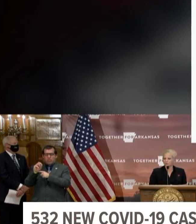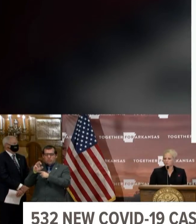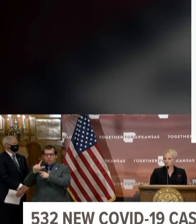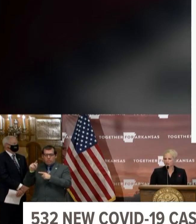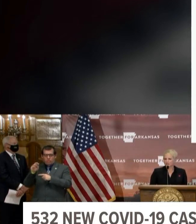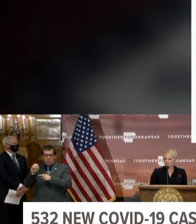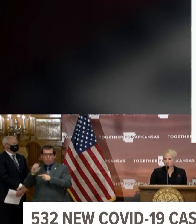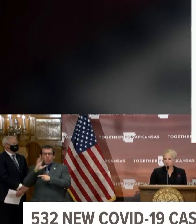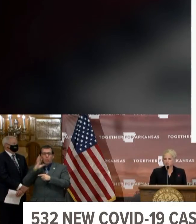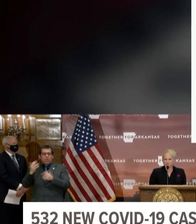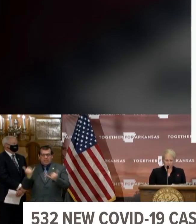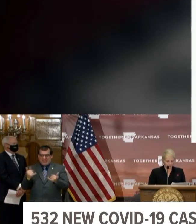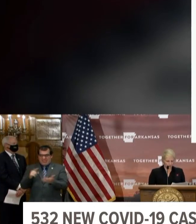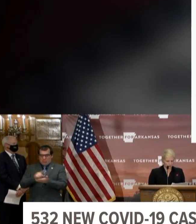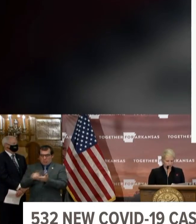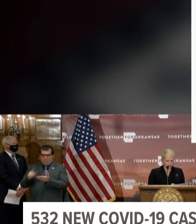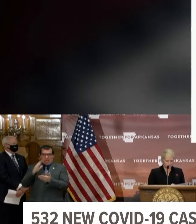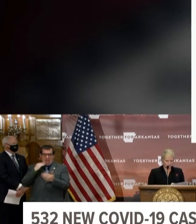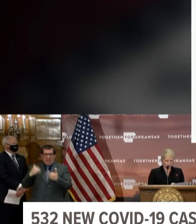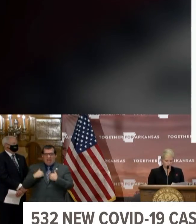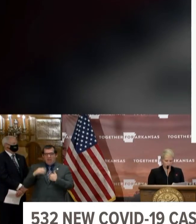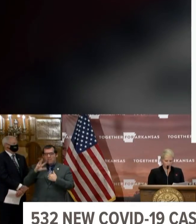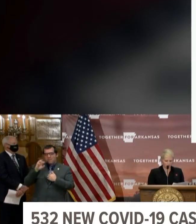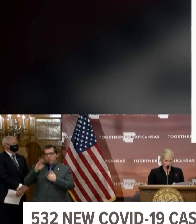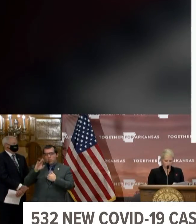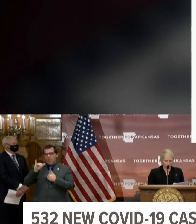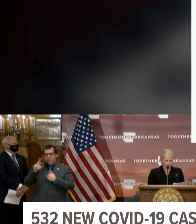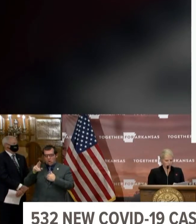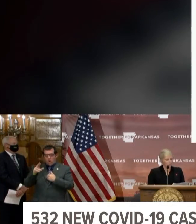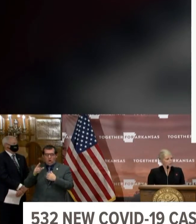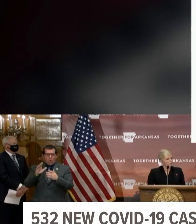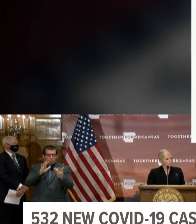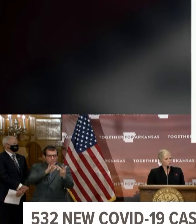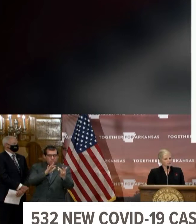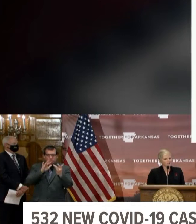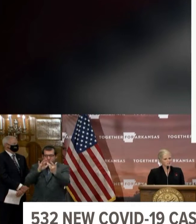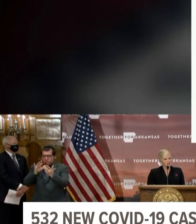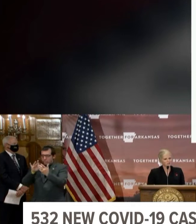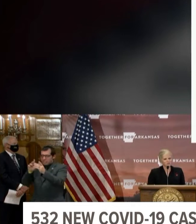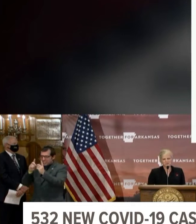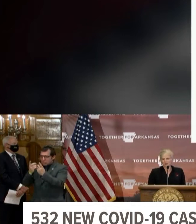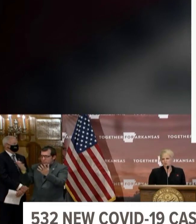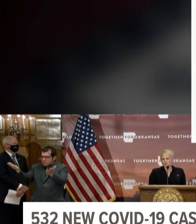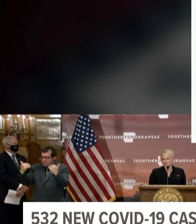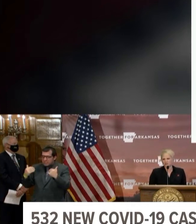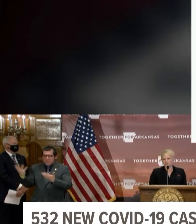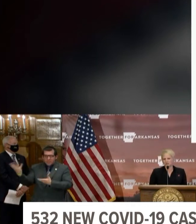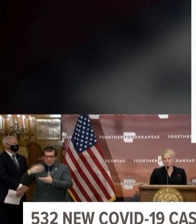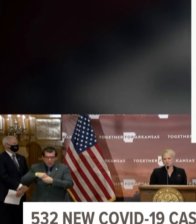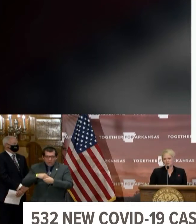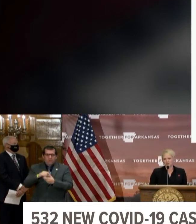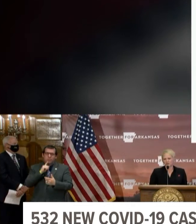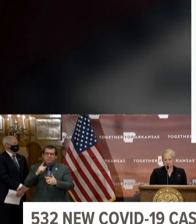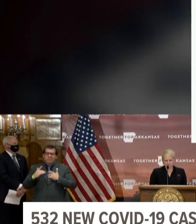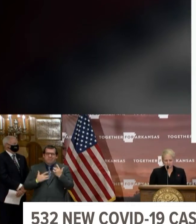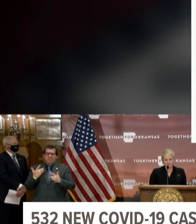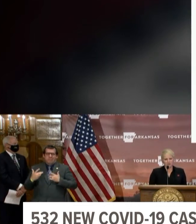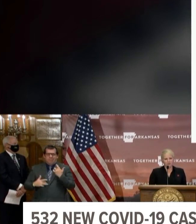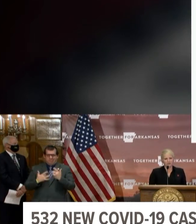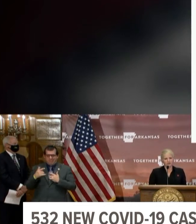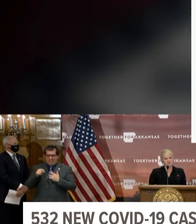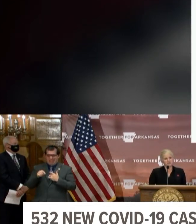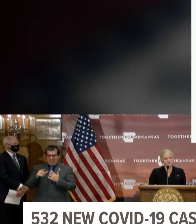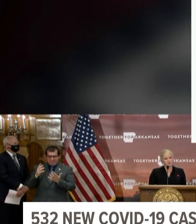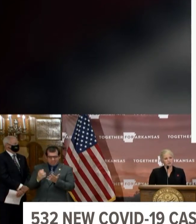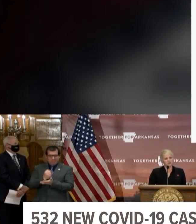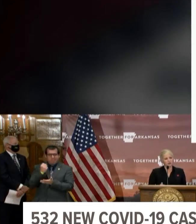week, reaching out to districts and encouraging them to get involved. We're really excited for this opportunity because we know that this is